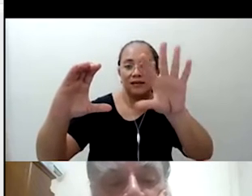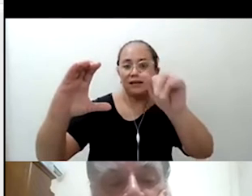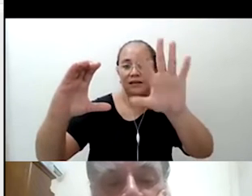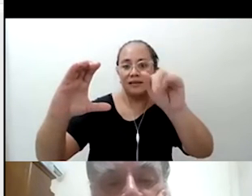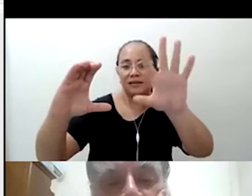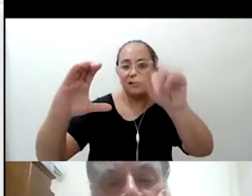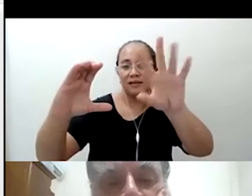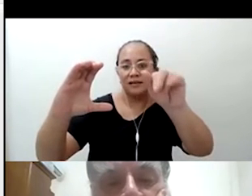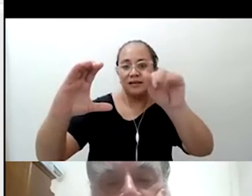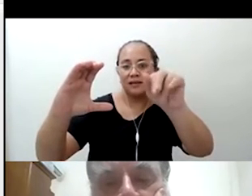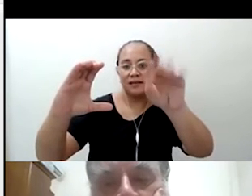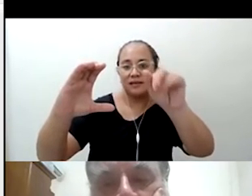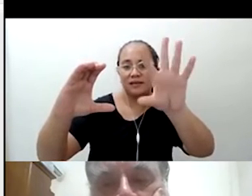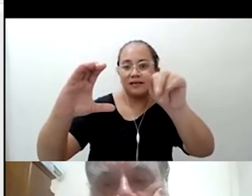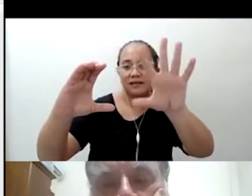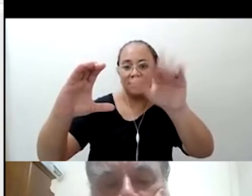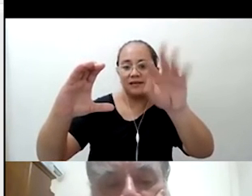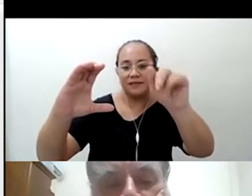The answer in this is C.